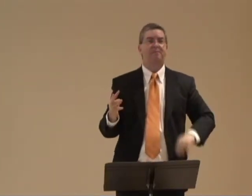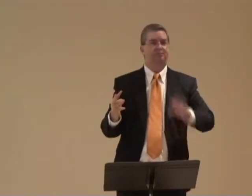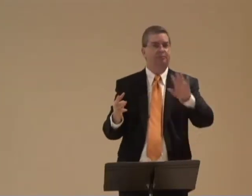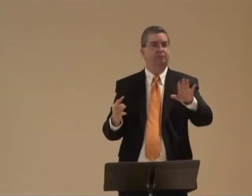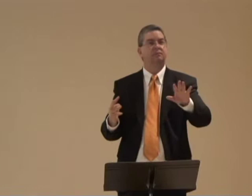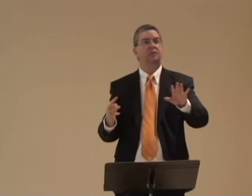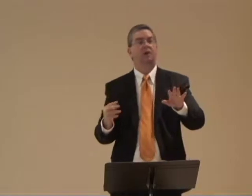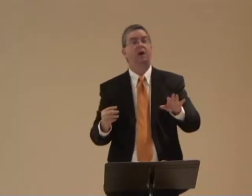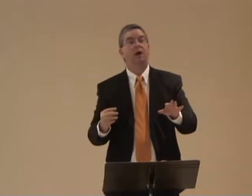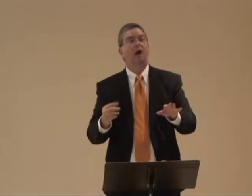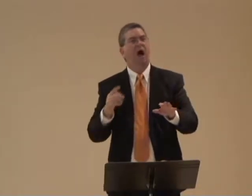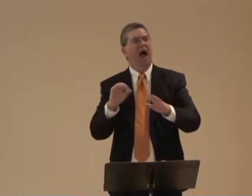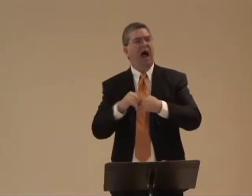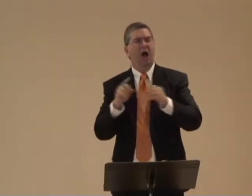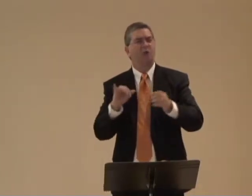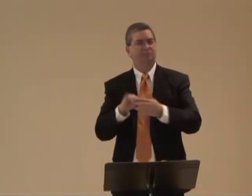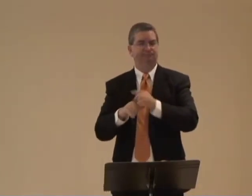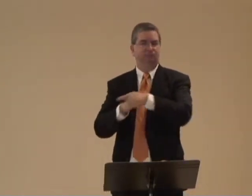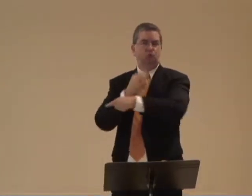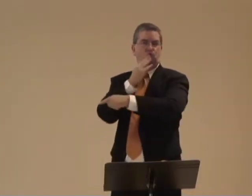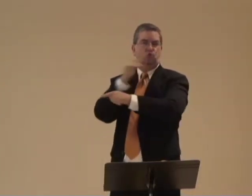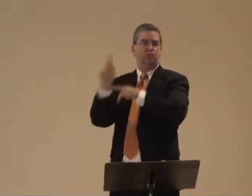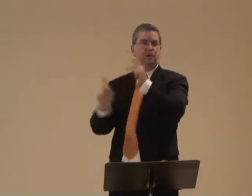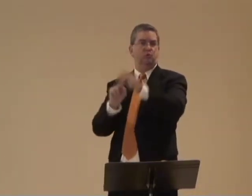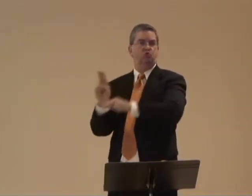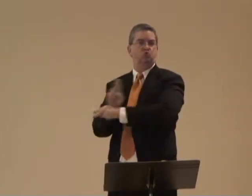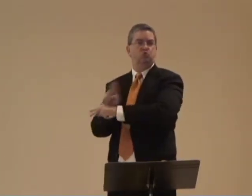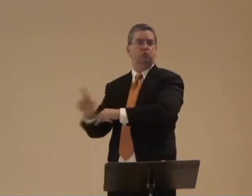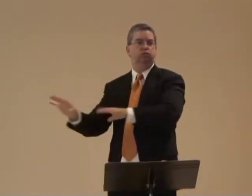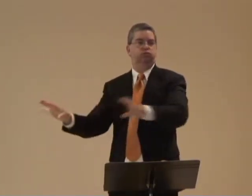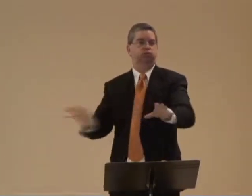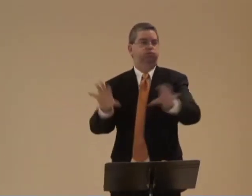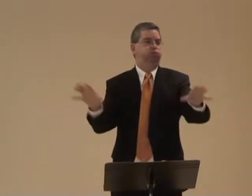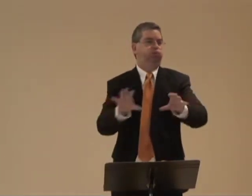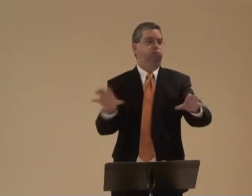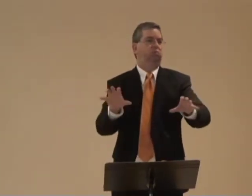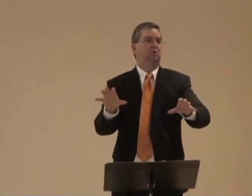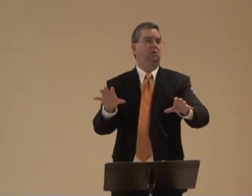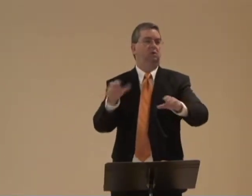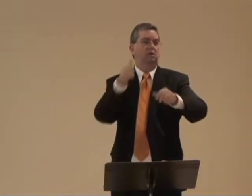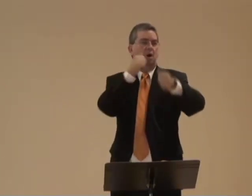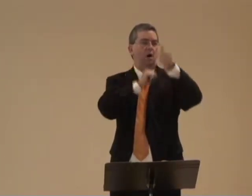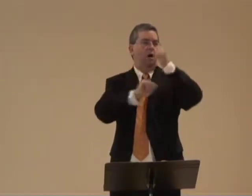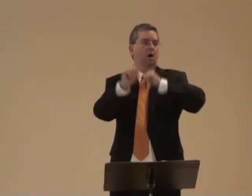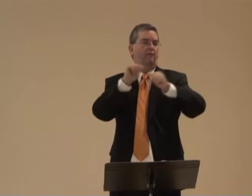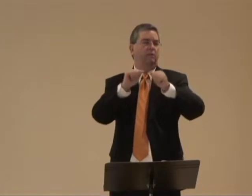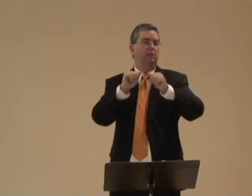And even today, people are still amazed at the perfection of those pyramids.